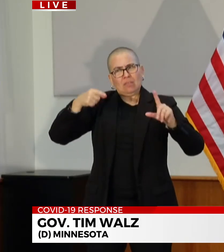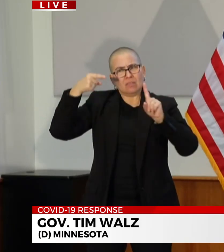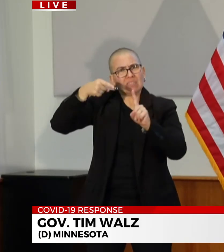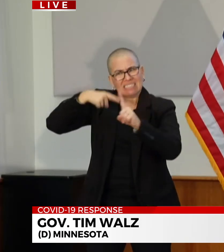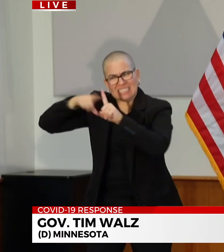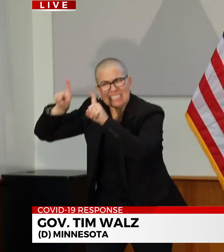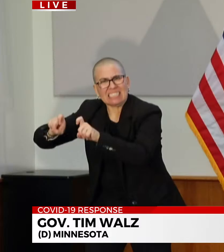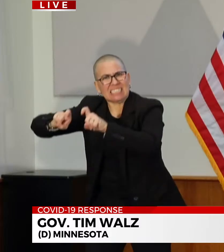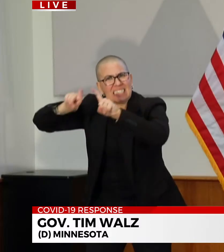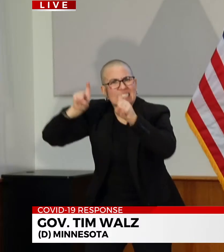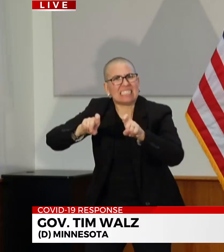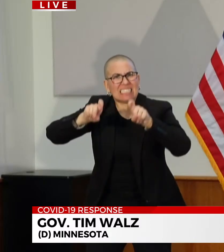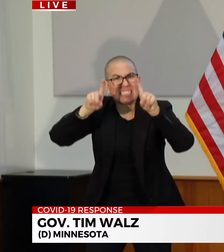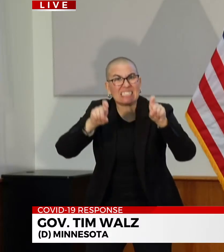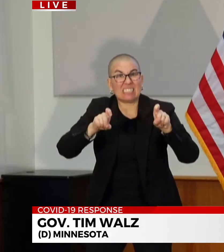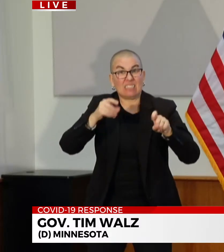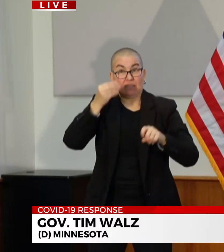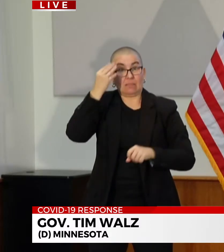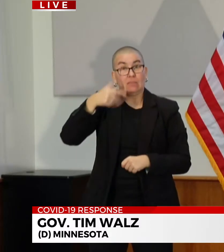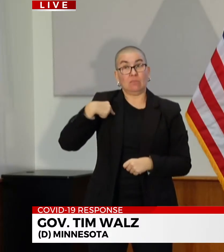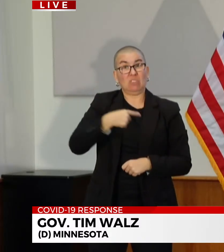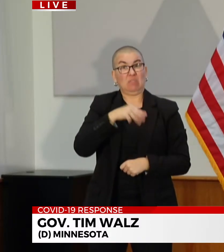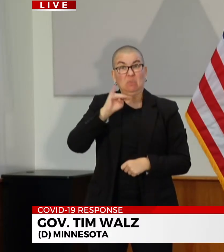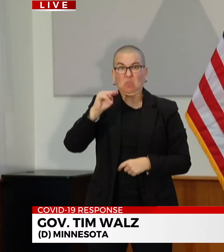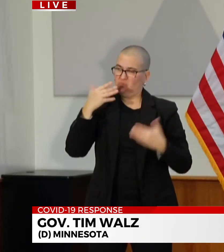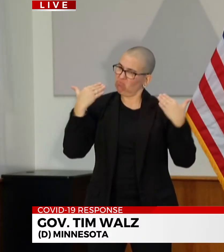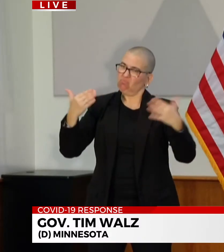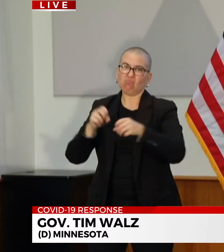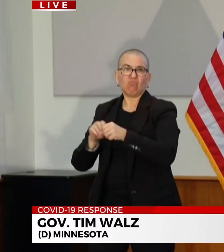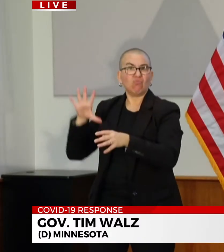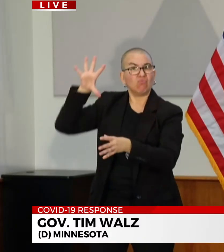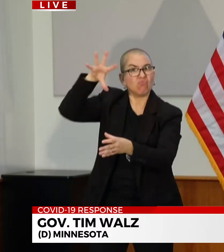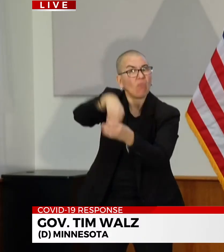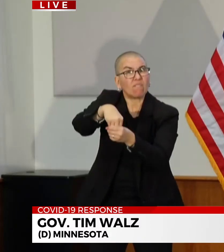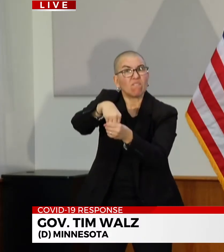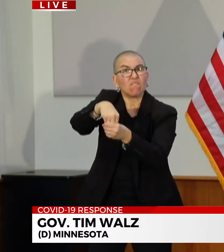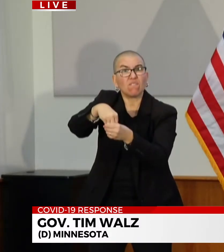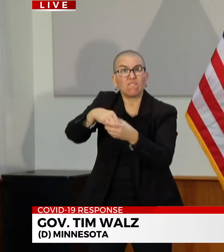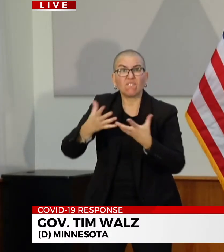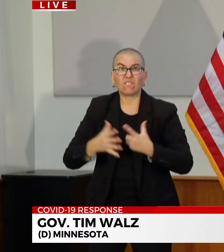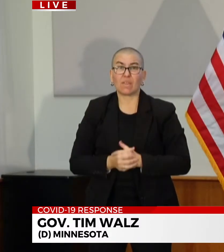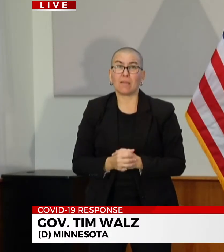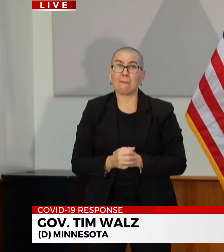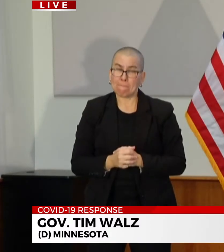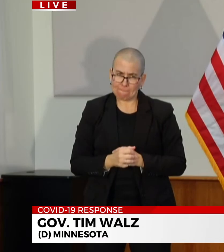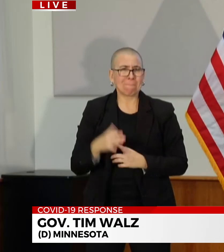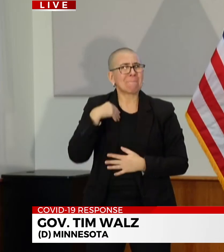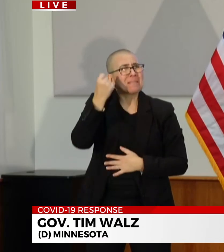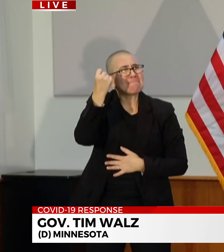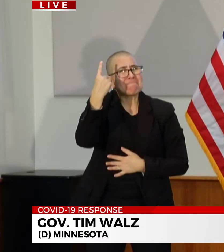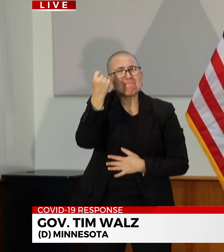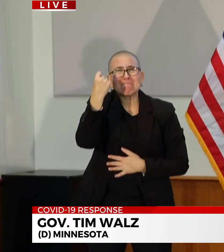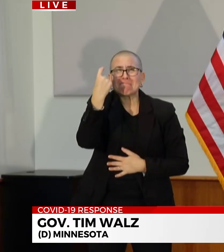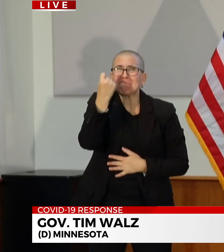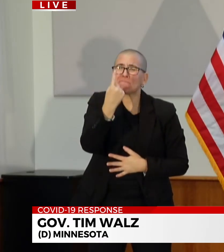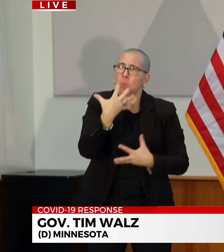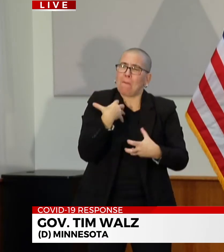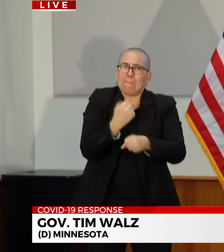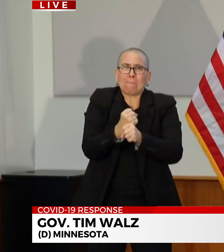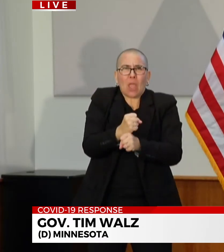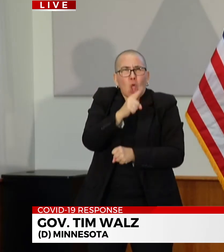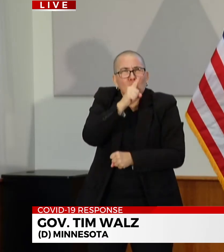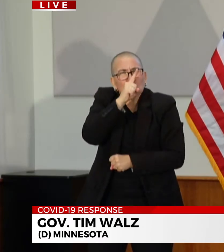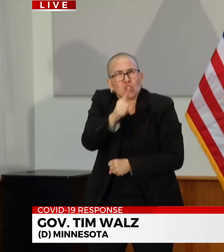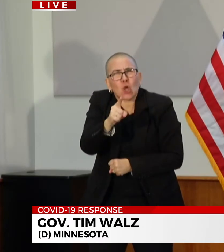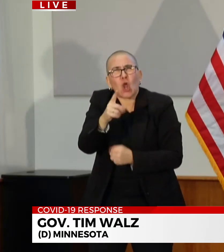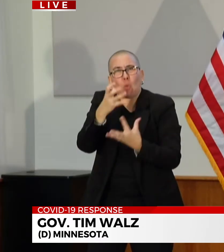without a history of some things that have not been great. So I get it that we need to make sure that we're putting out that good information, we're